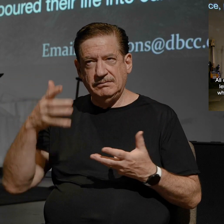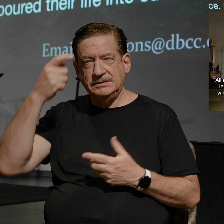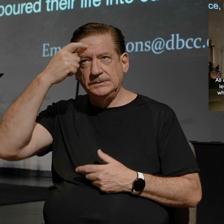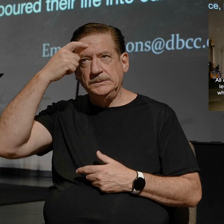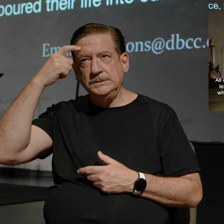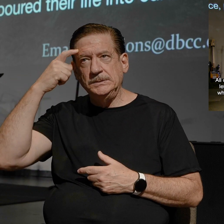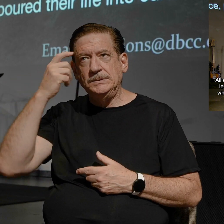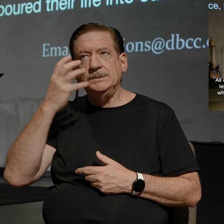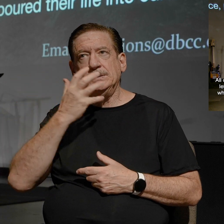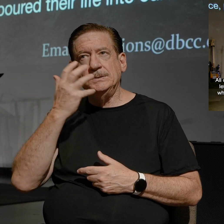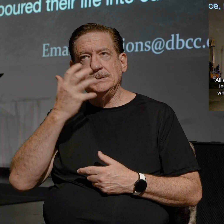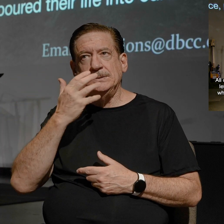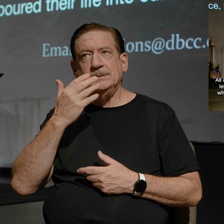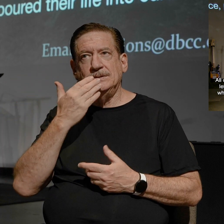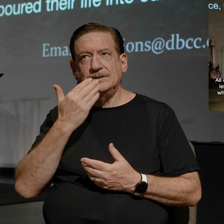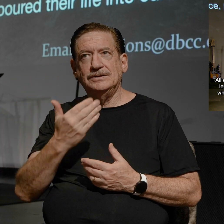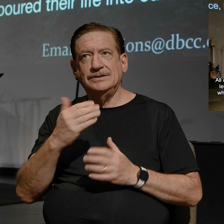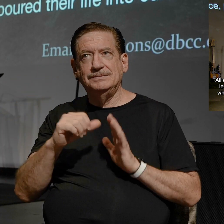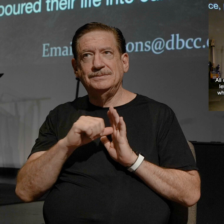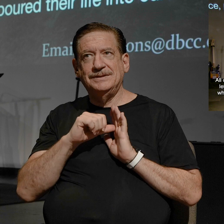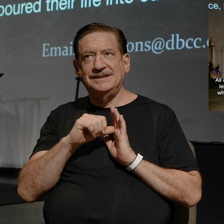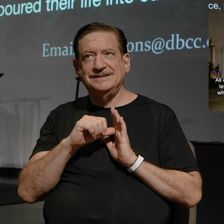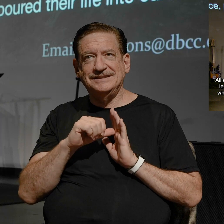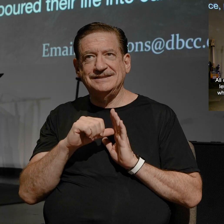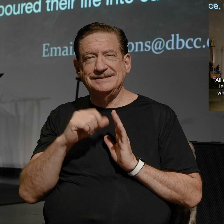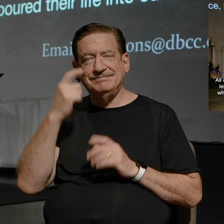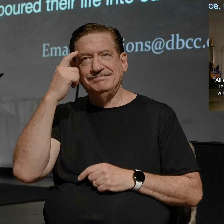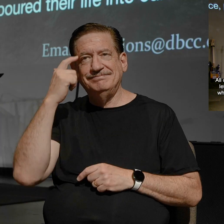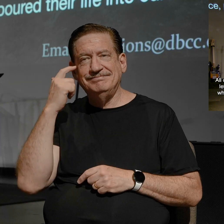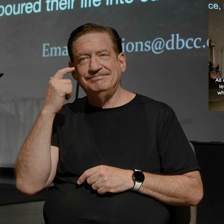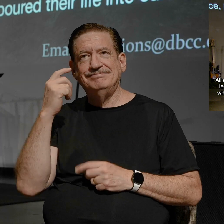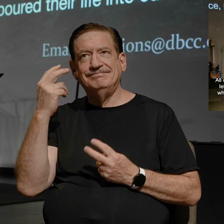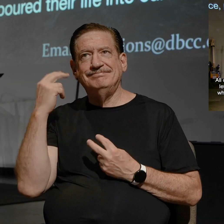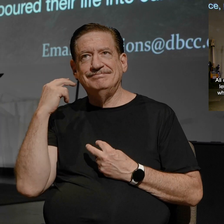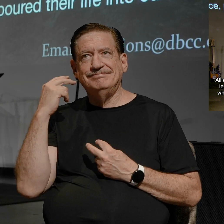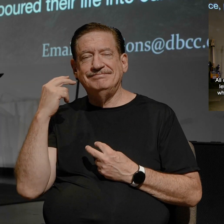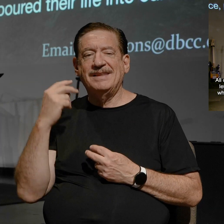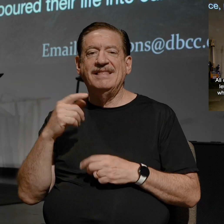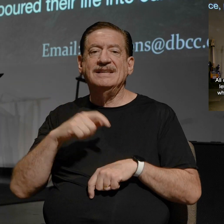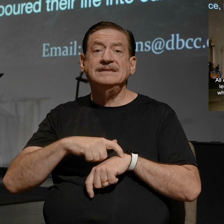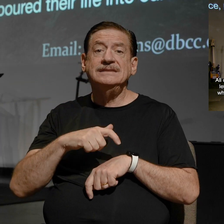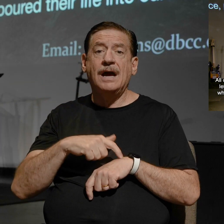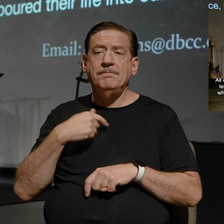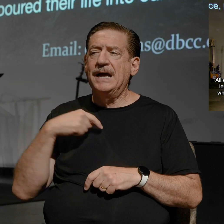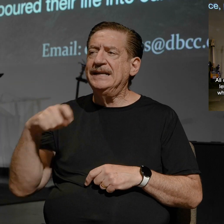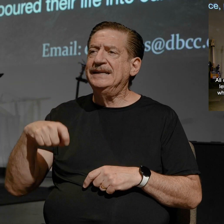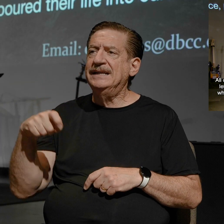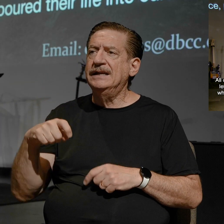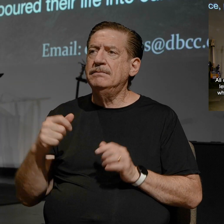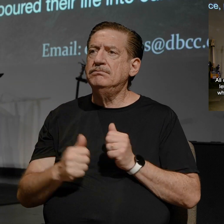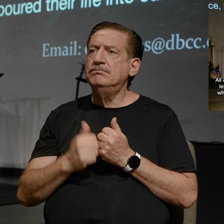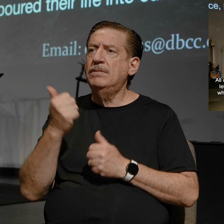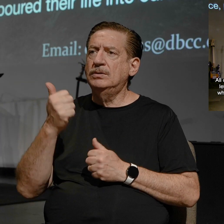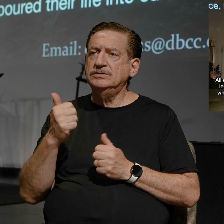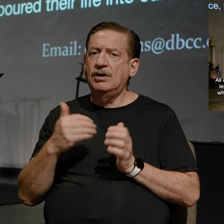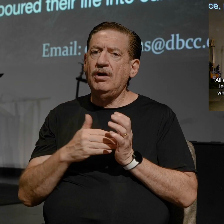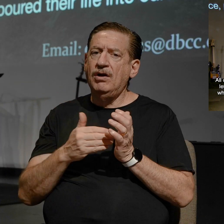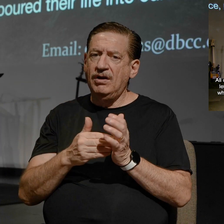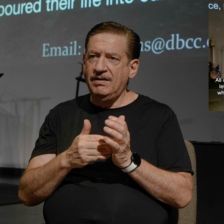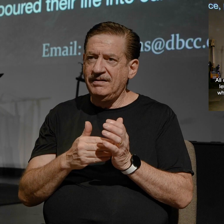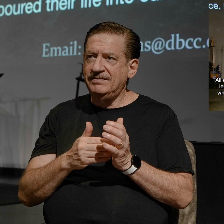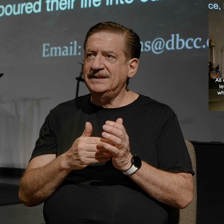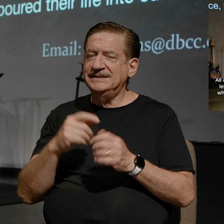who spoke truth and wisdom into us at a time when we needed it the most. Oftentimes, timing is a big part of